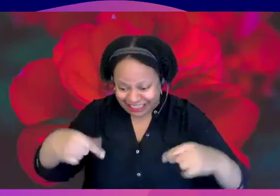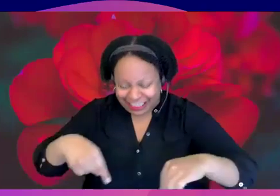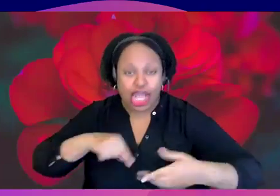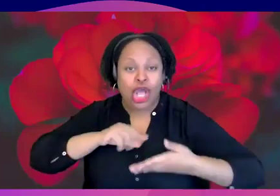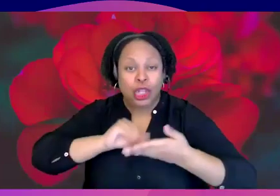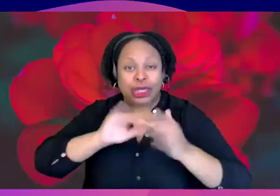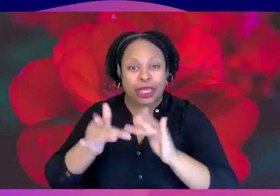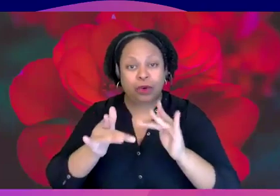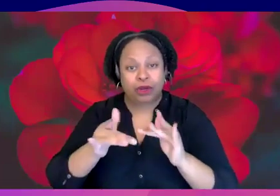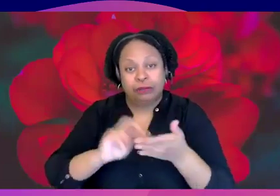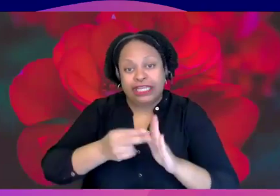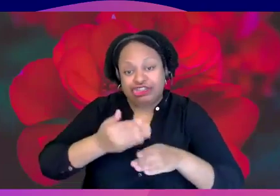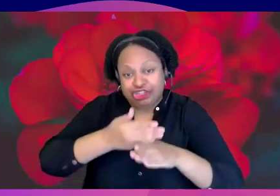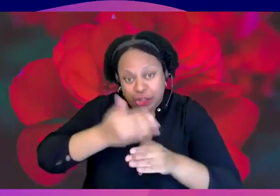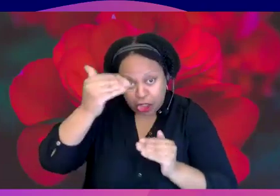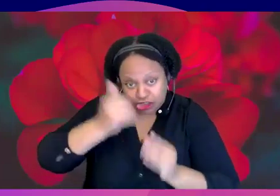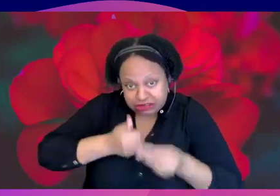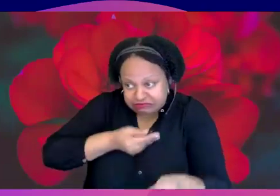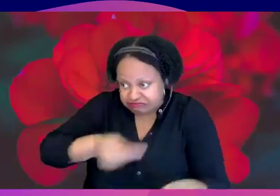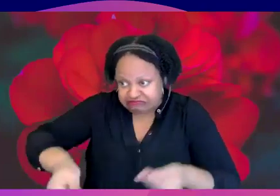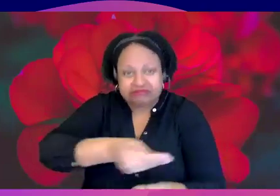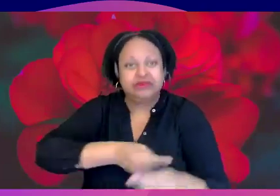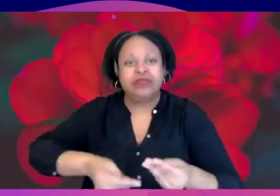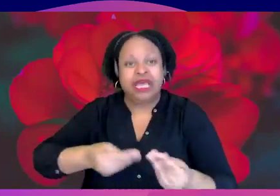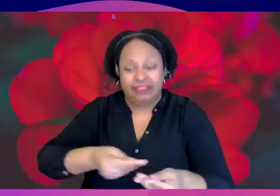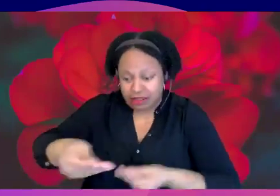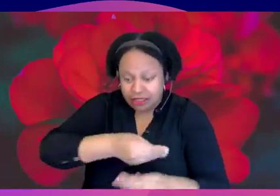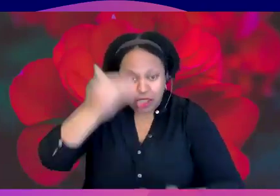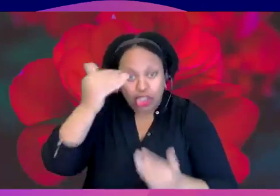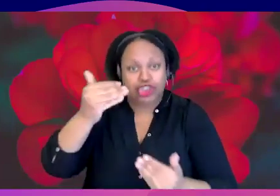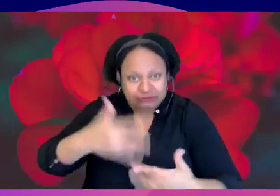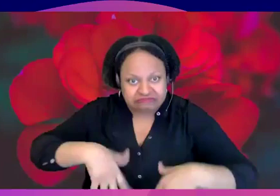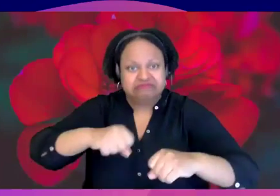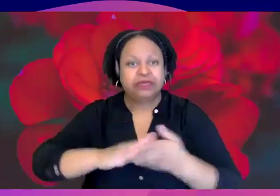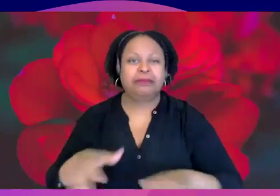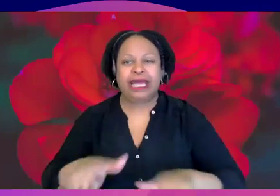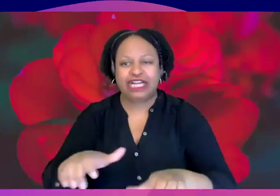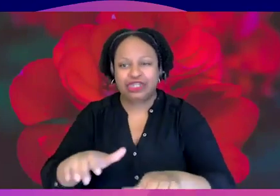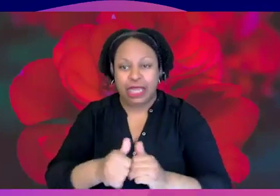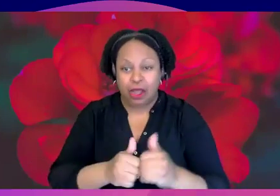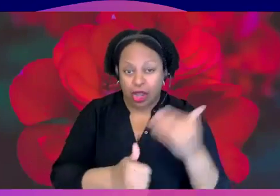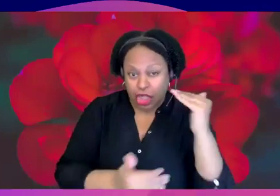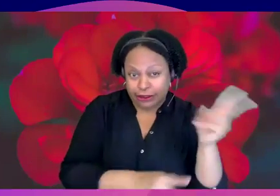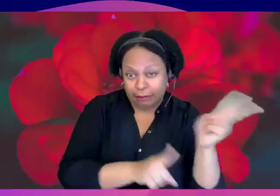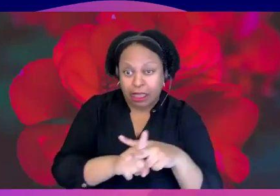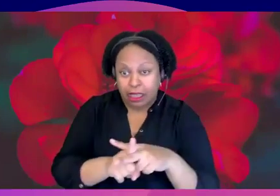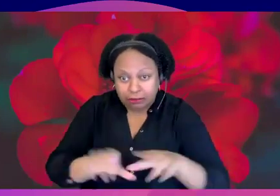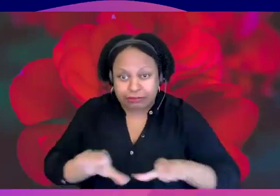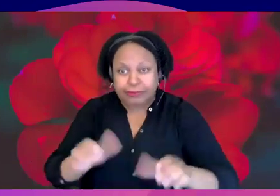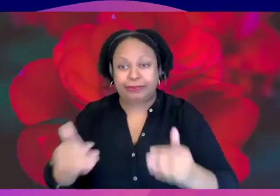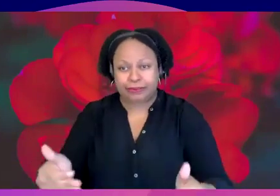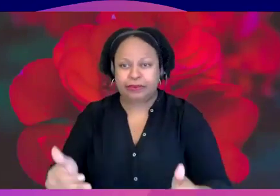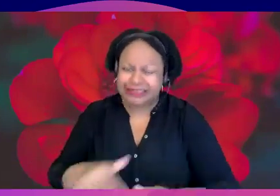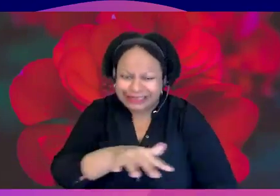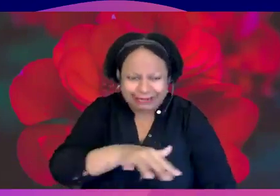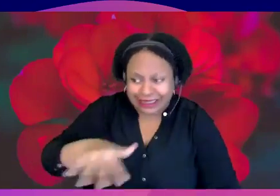share our knowledge and move that into action. How do we take that information and move it? These spaces are really important for us right now,